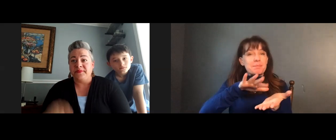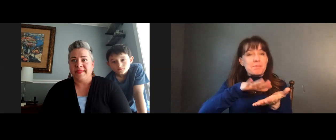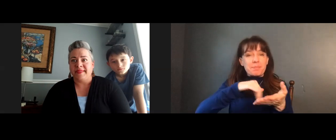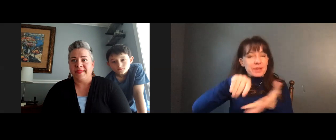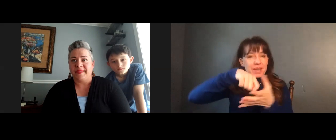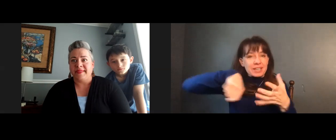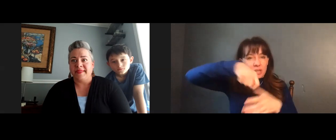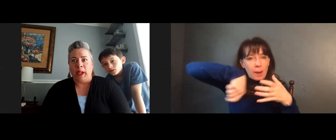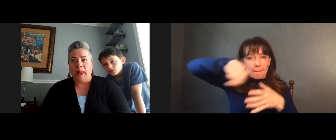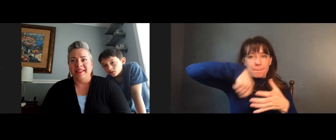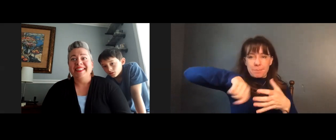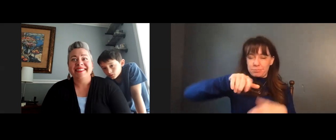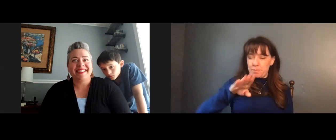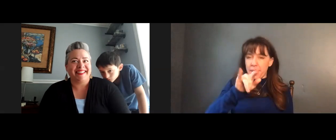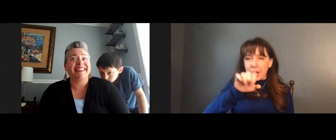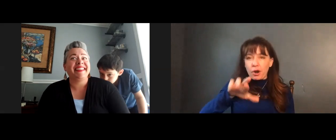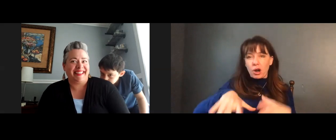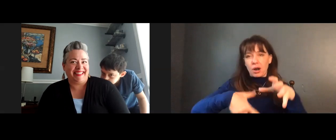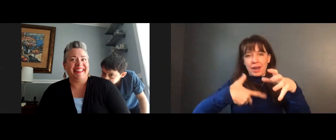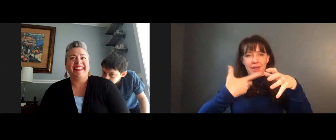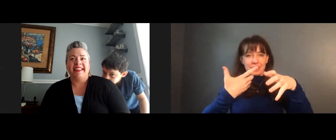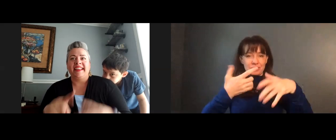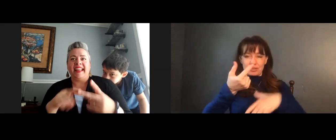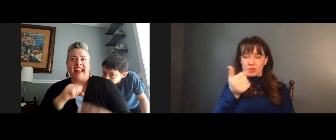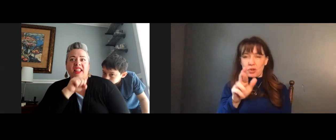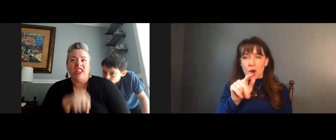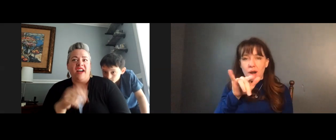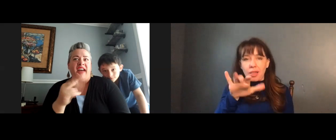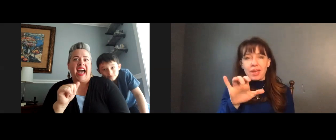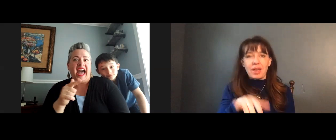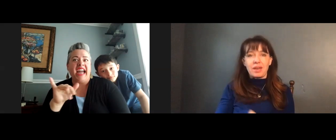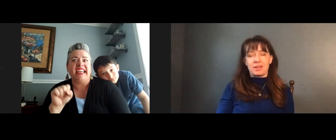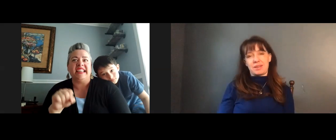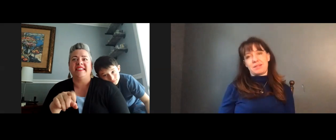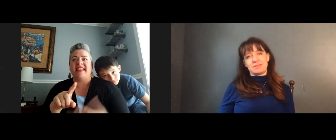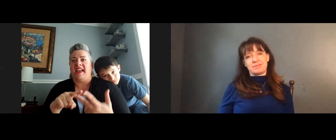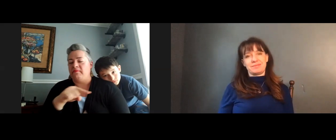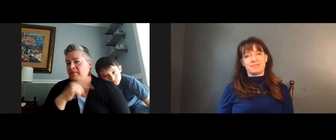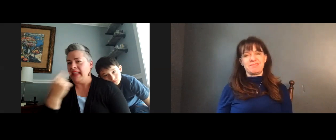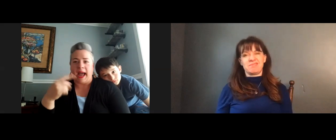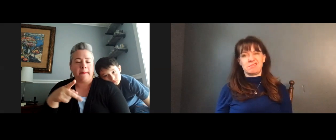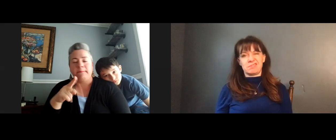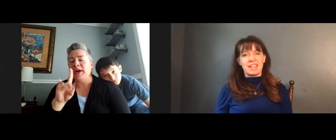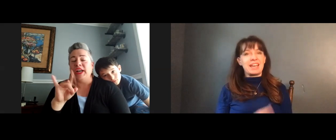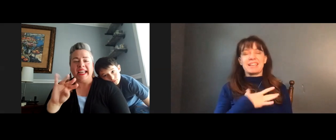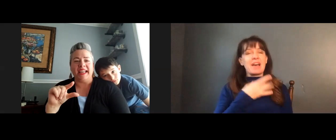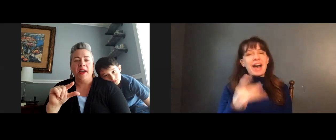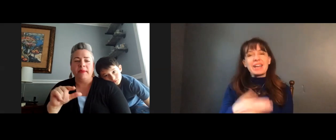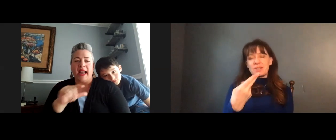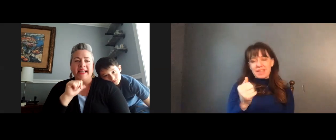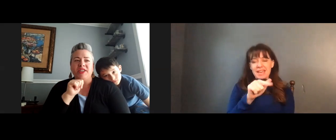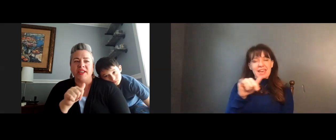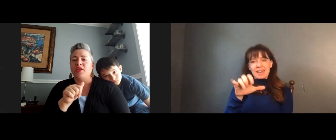they made just all butter and i love haggis and black pudding